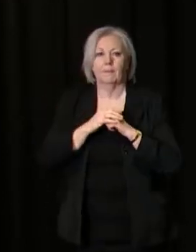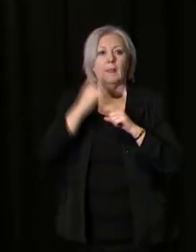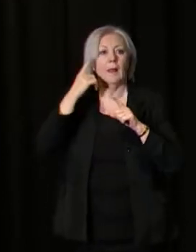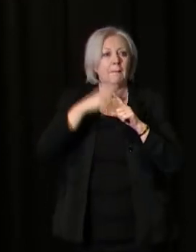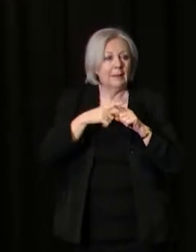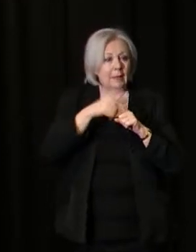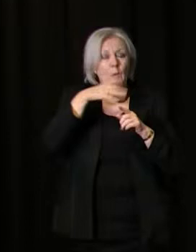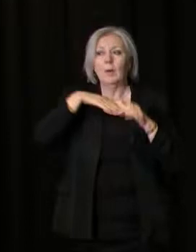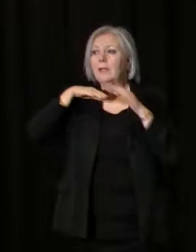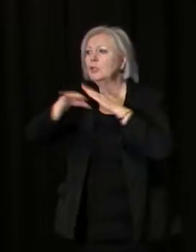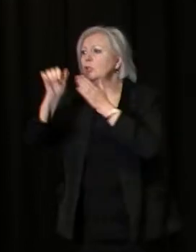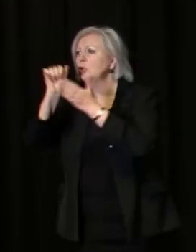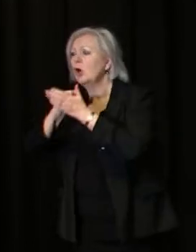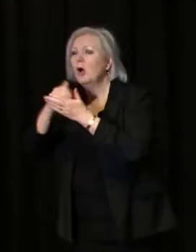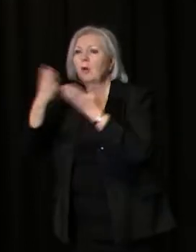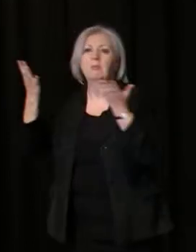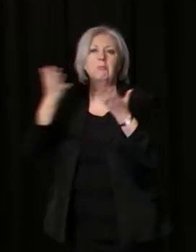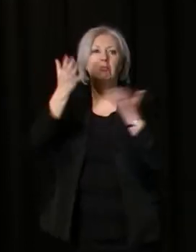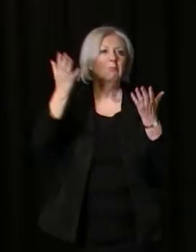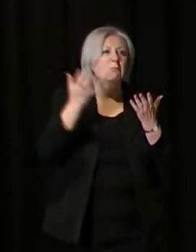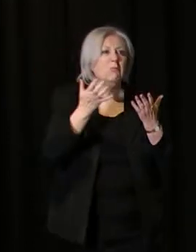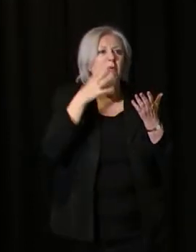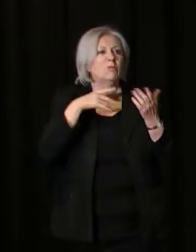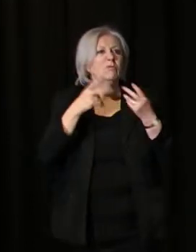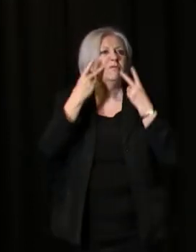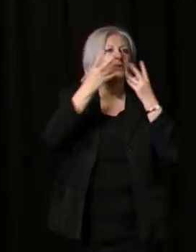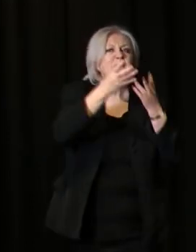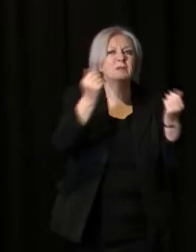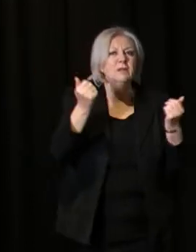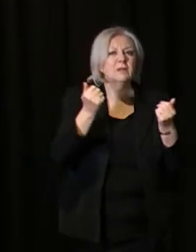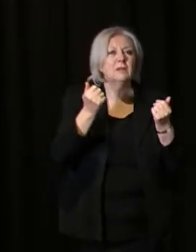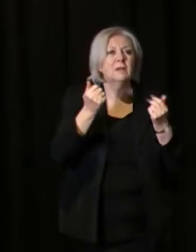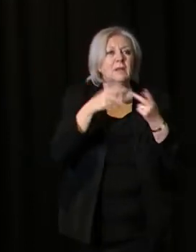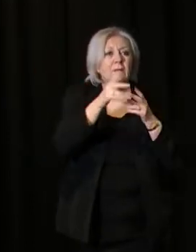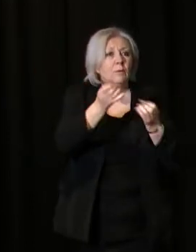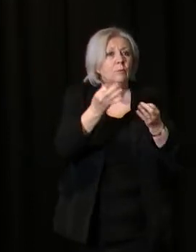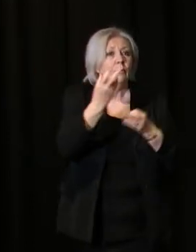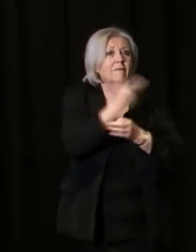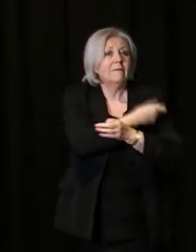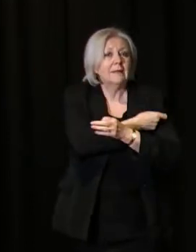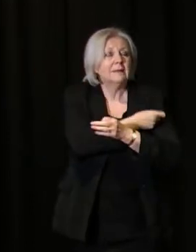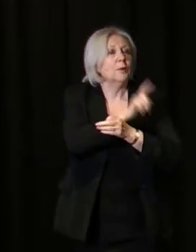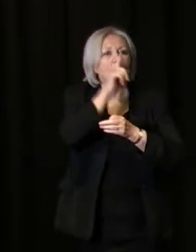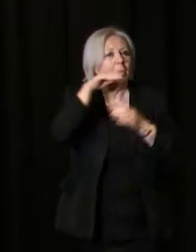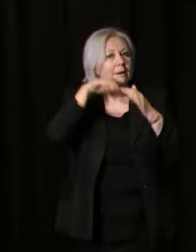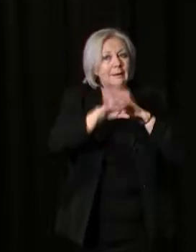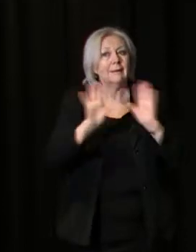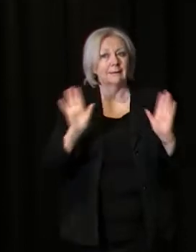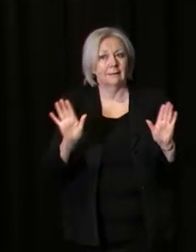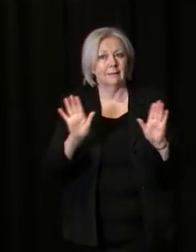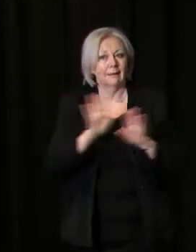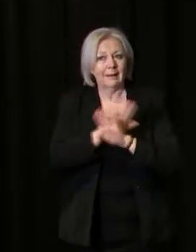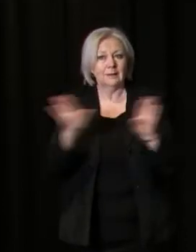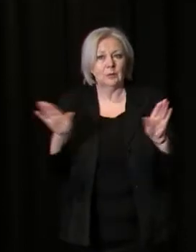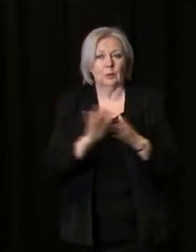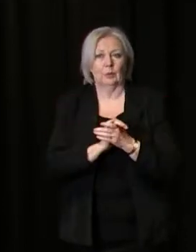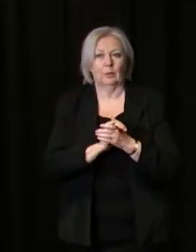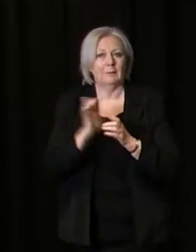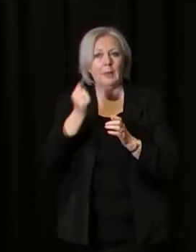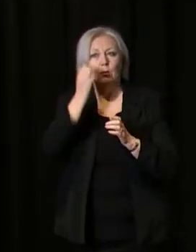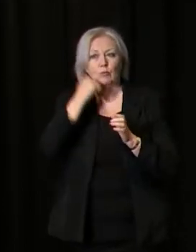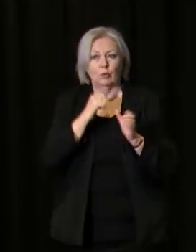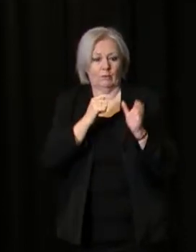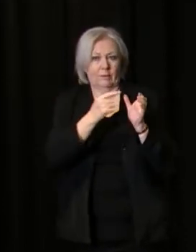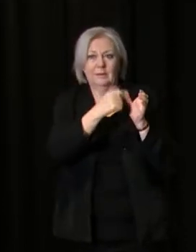That vaccinated economy will be enduring. And so few rules is possible for two reasons.